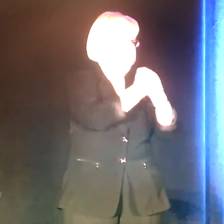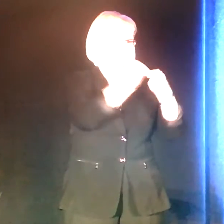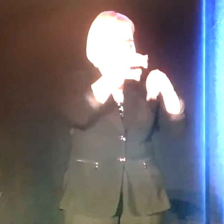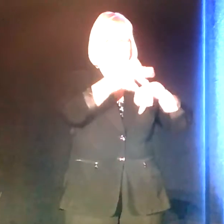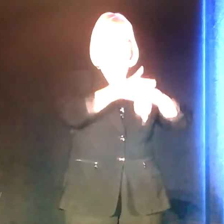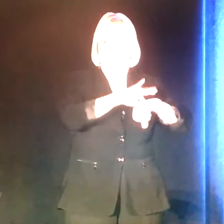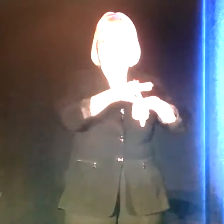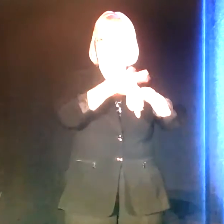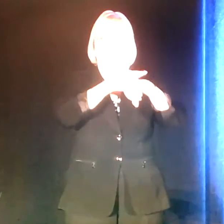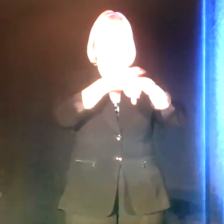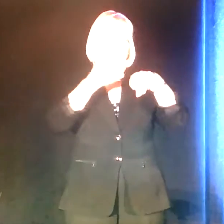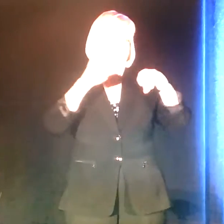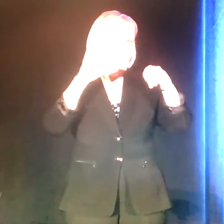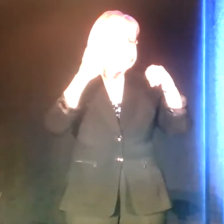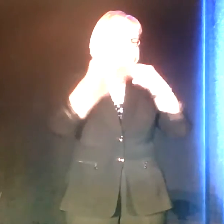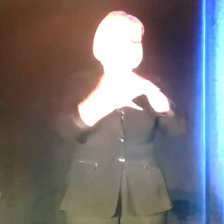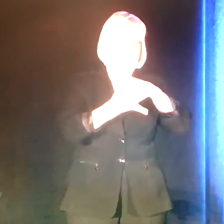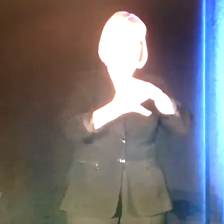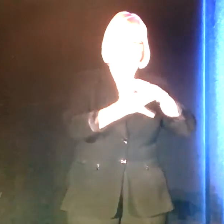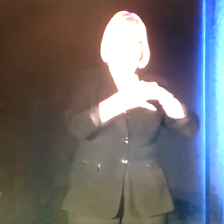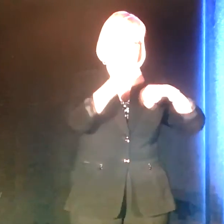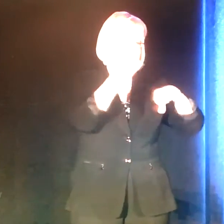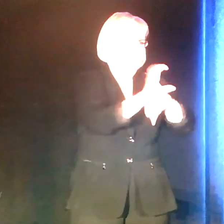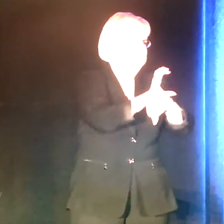other children's, and from math, and from the earth,